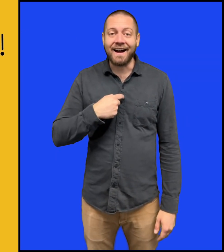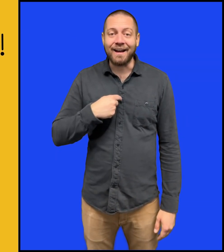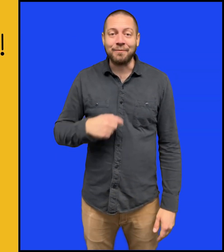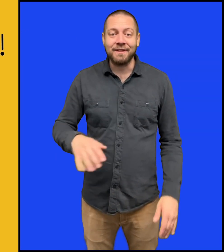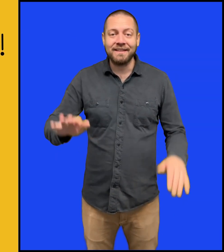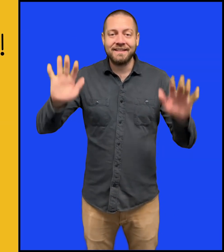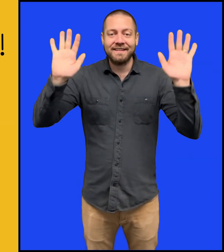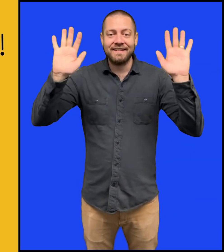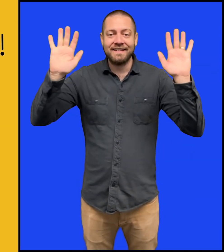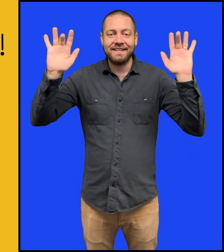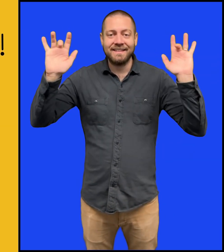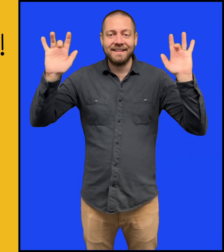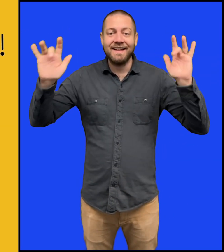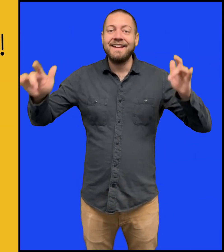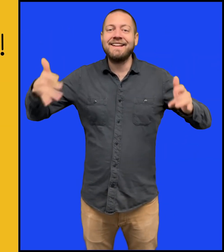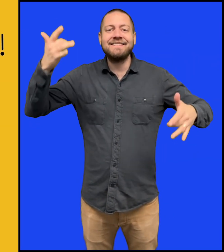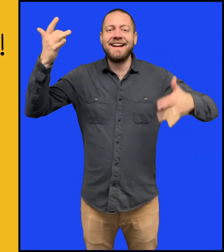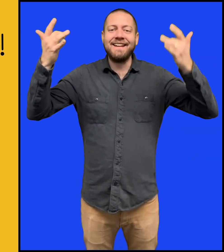I'm